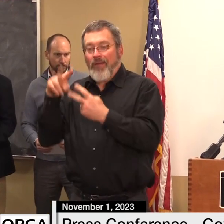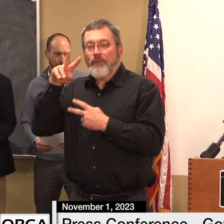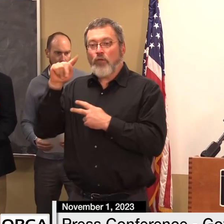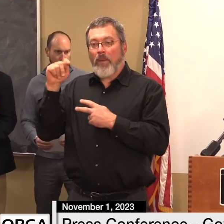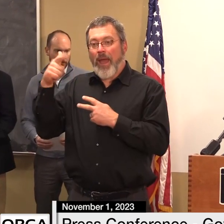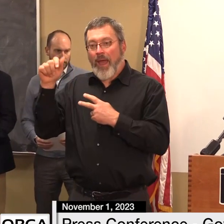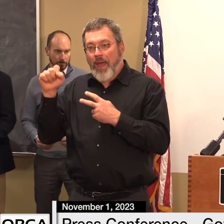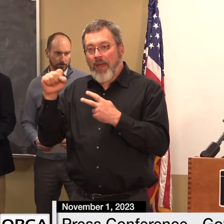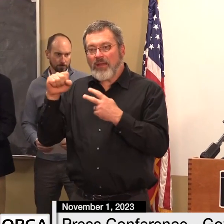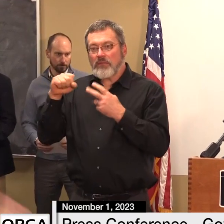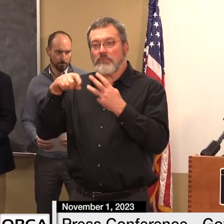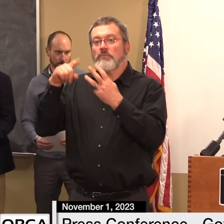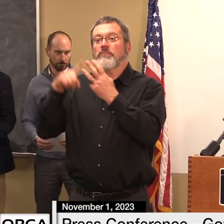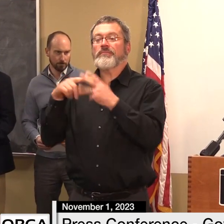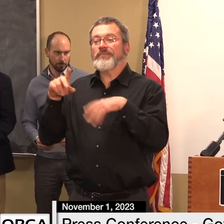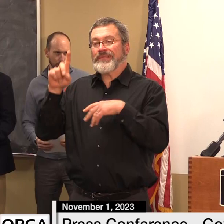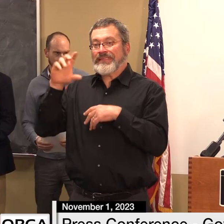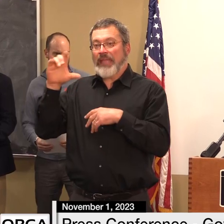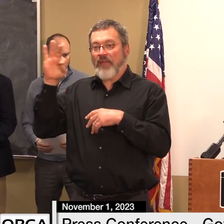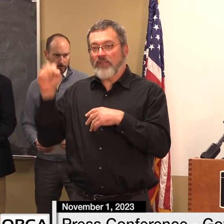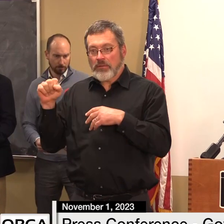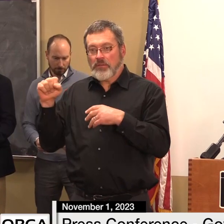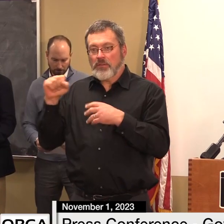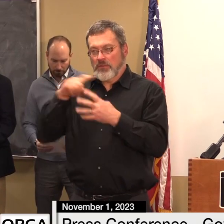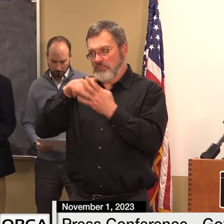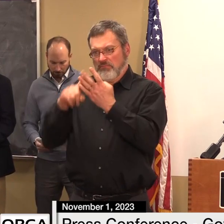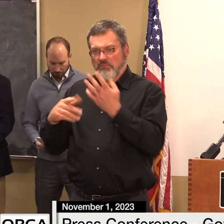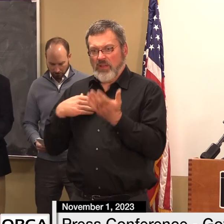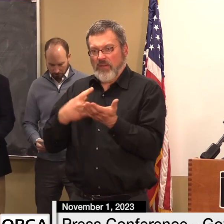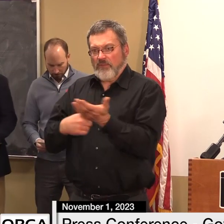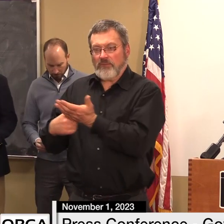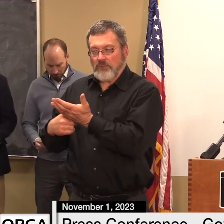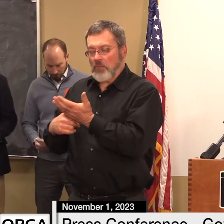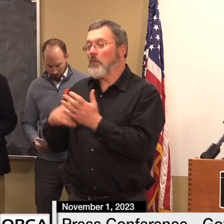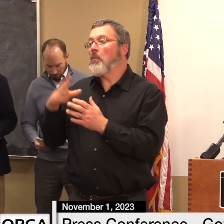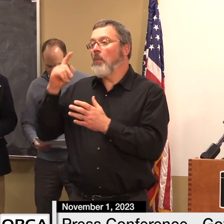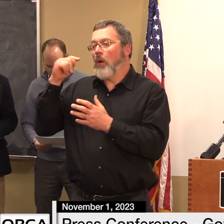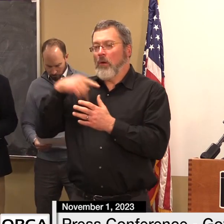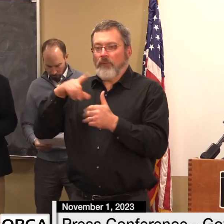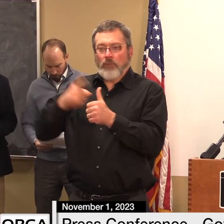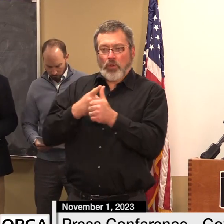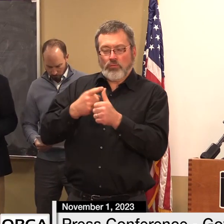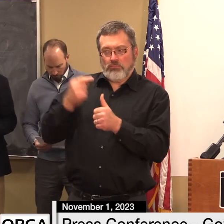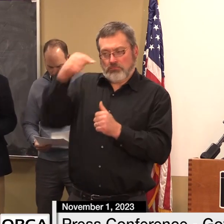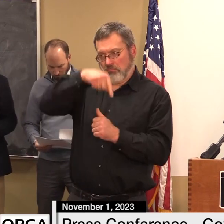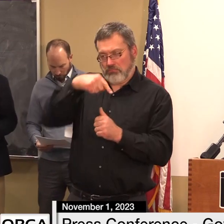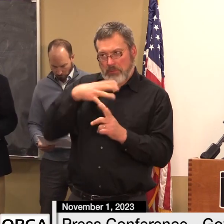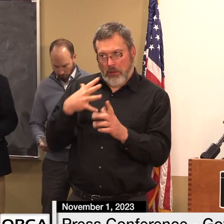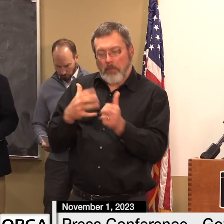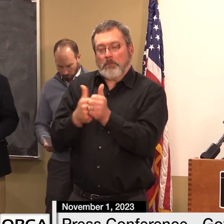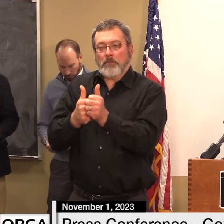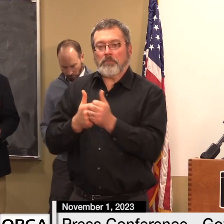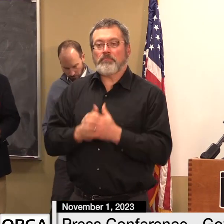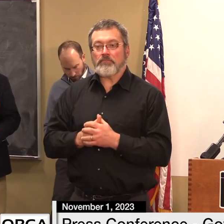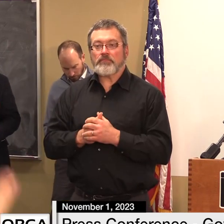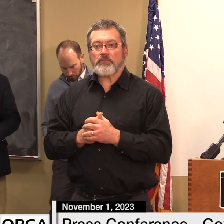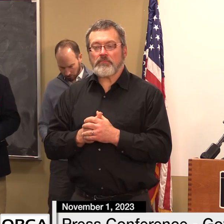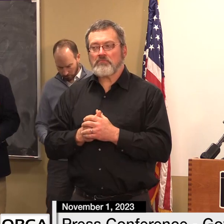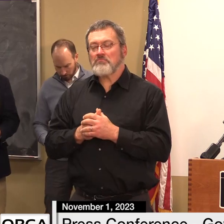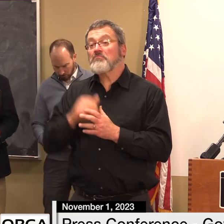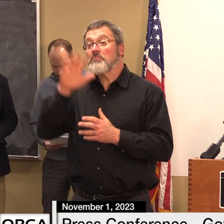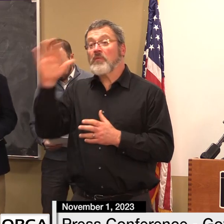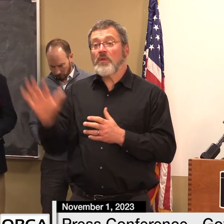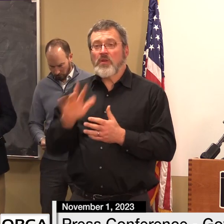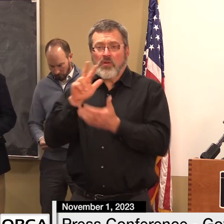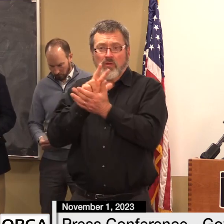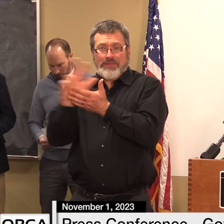Children and Families. But first, a couple of other quick updates. You may remember a few weeks ago, we talked about our plans